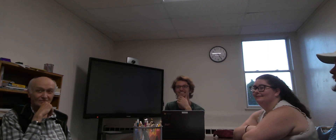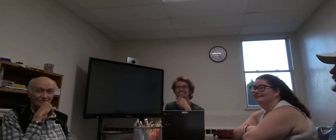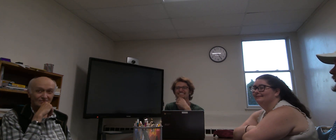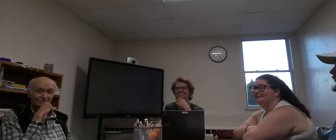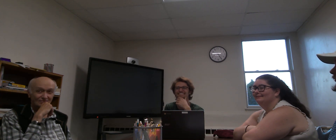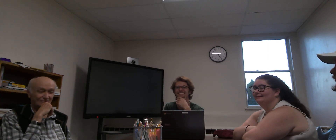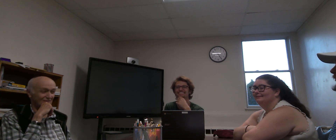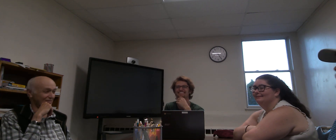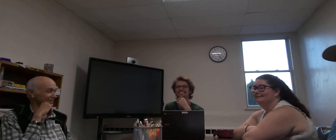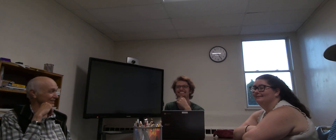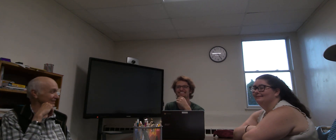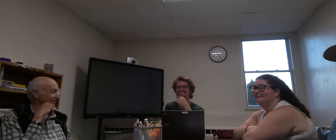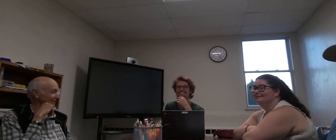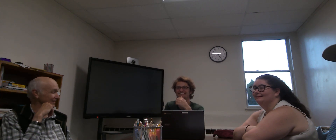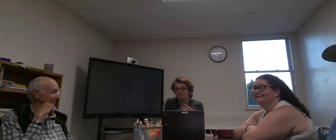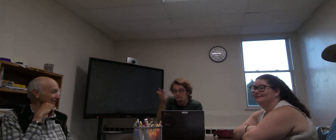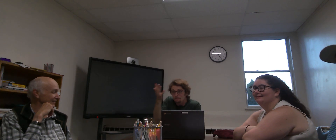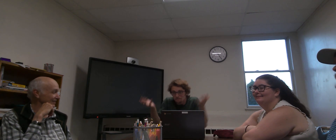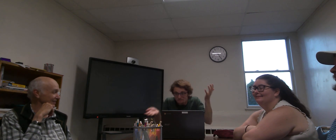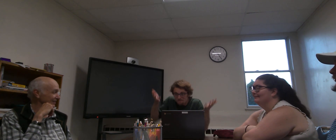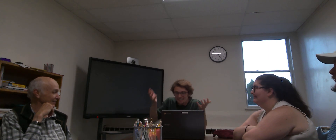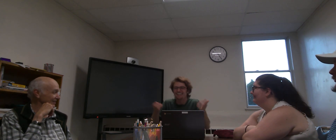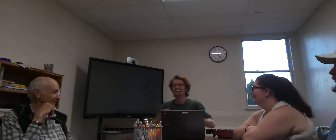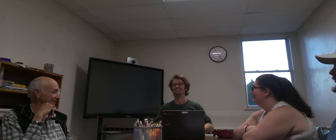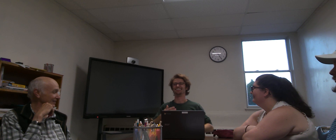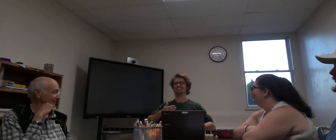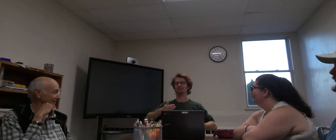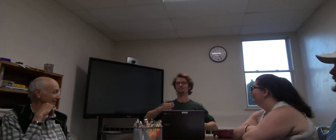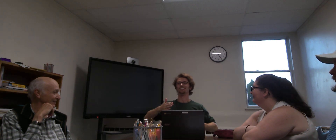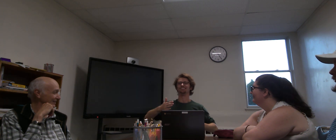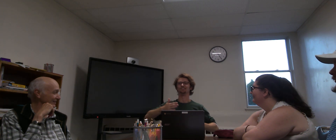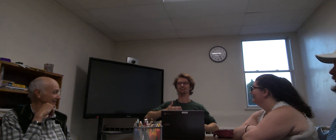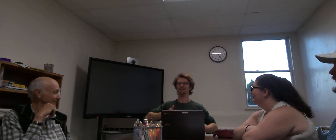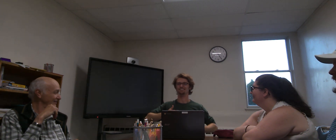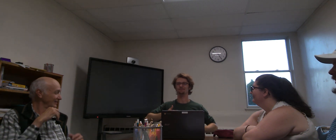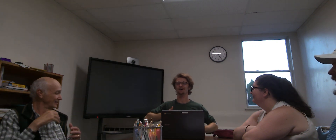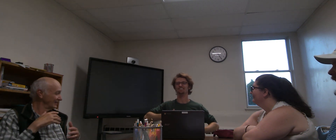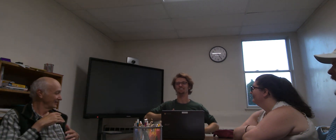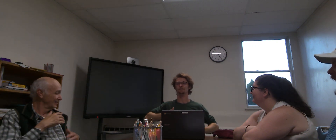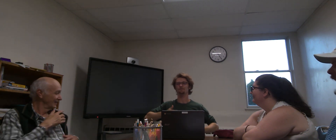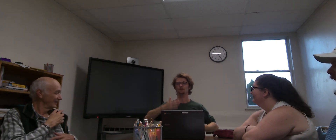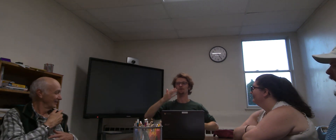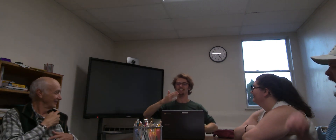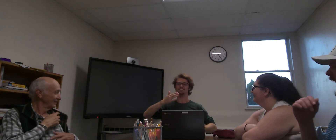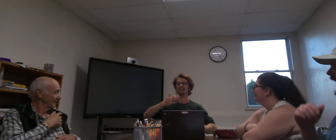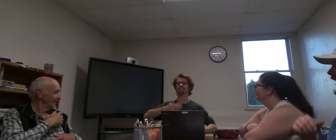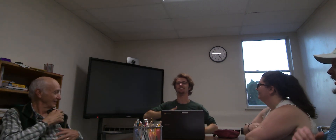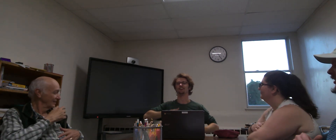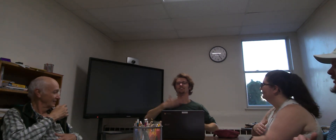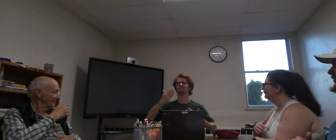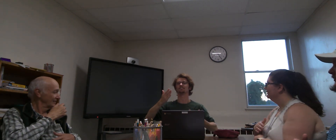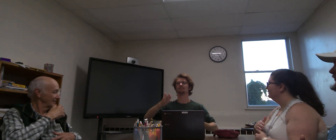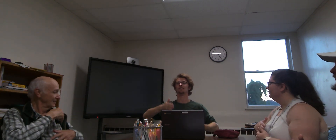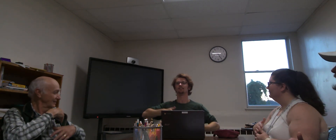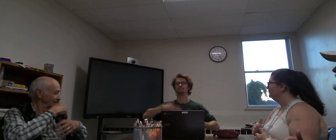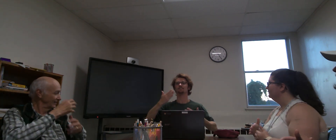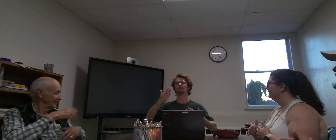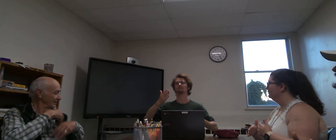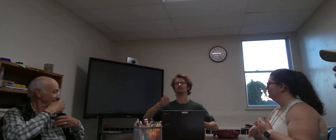I don't know. Okay. We're going to do against the body one hand higher than the other, Oh, yeah. swipes